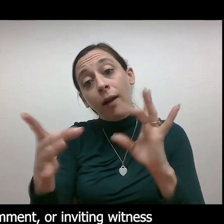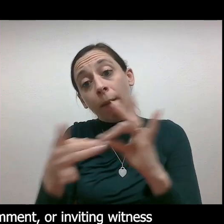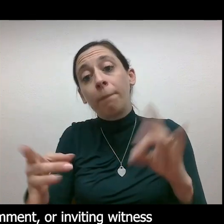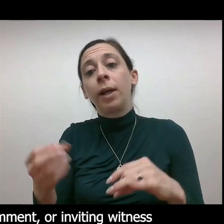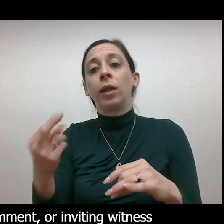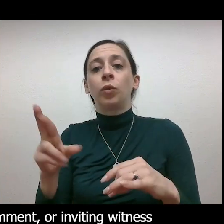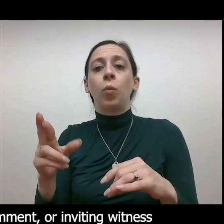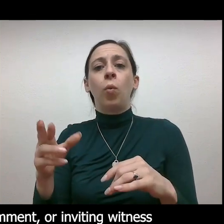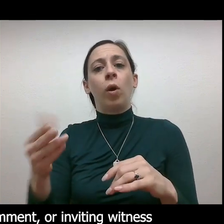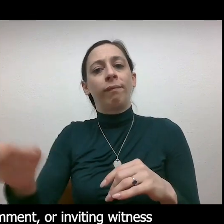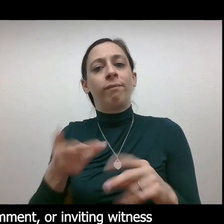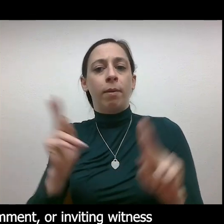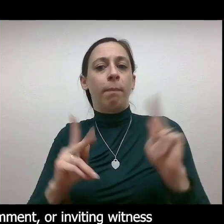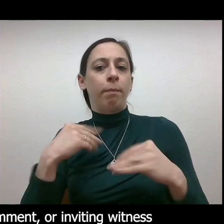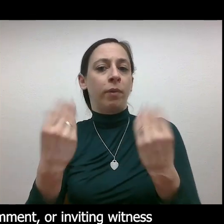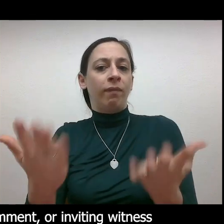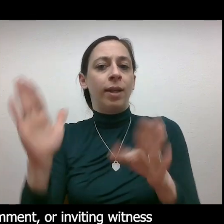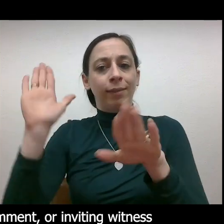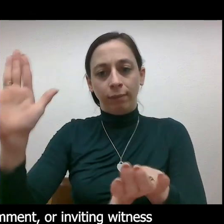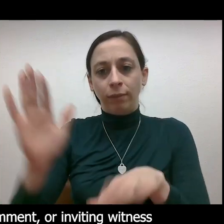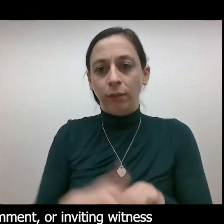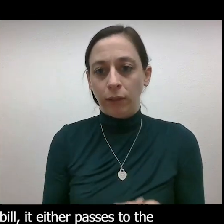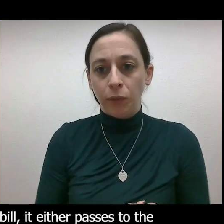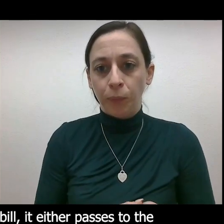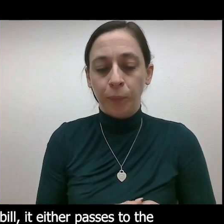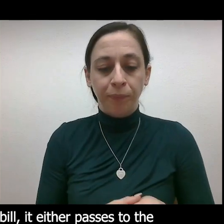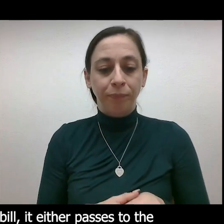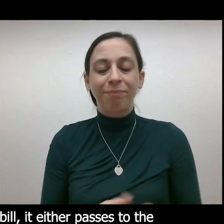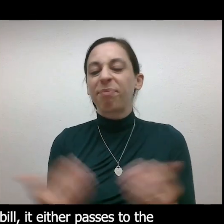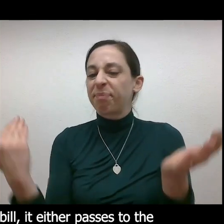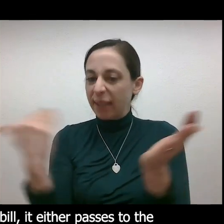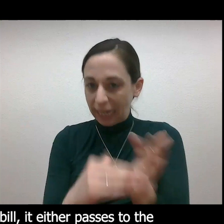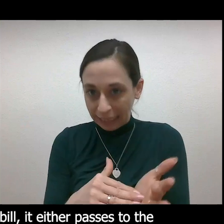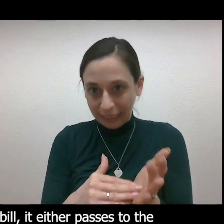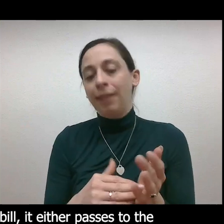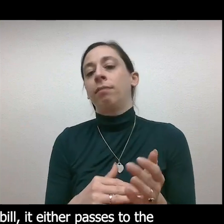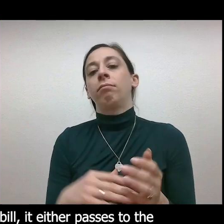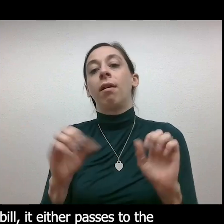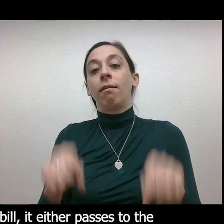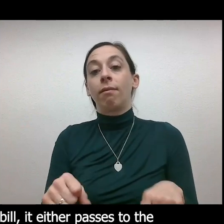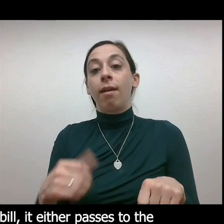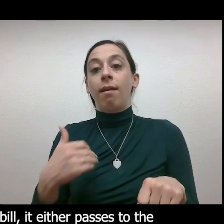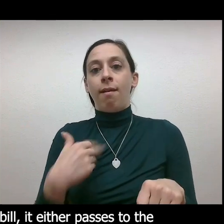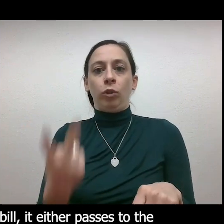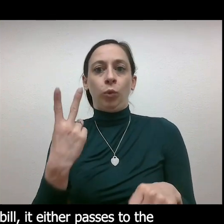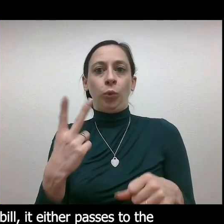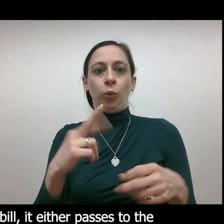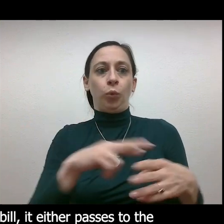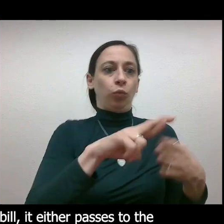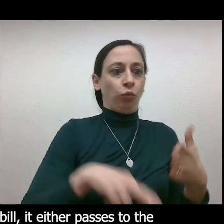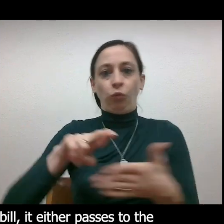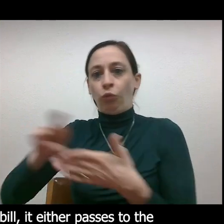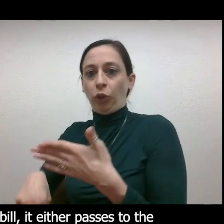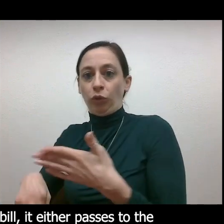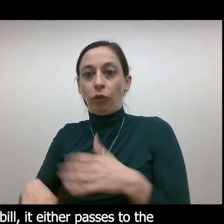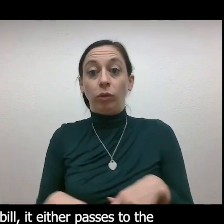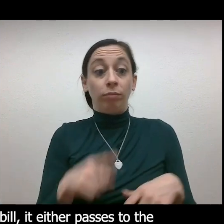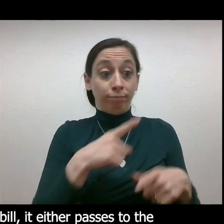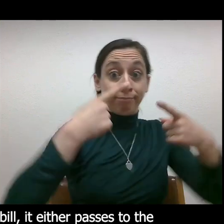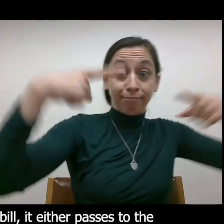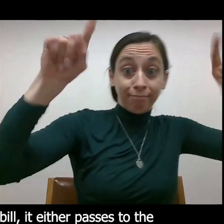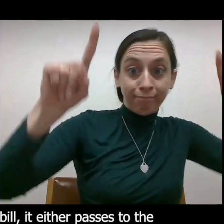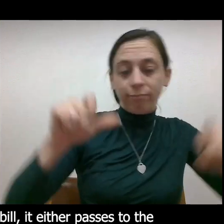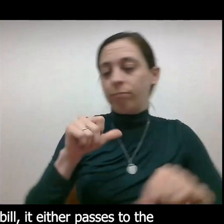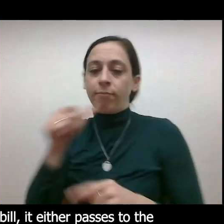such as hosting hearings, collecting public comment, or inviting witness testimony. And again, there are 2 options for the bill. It